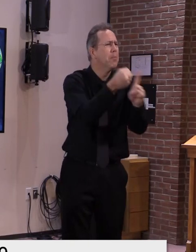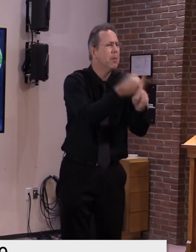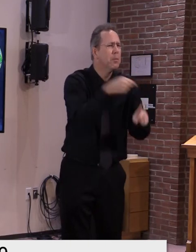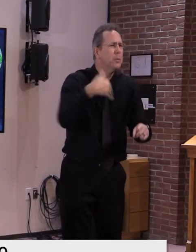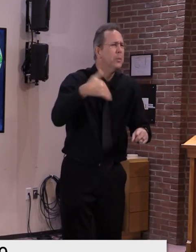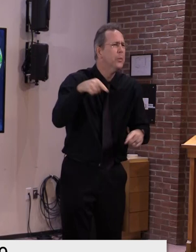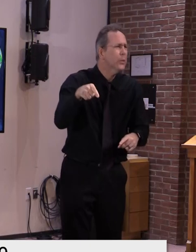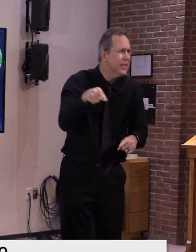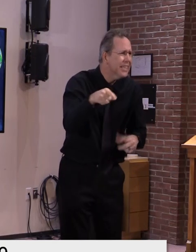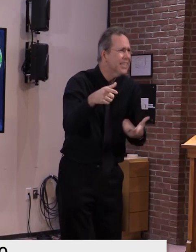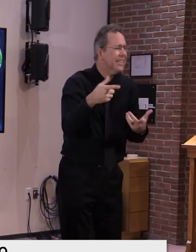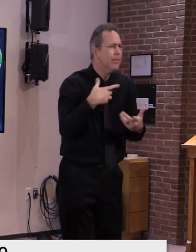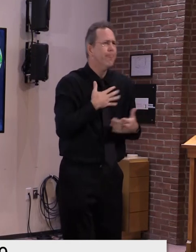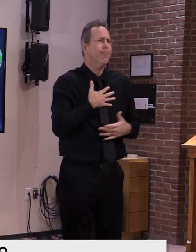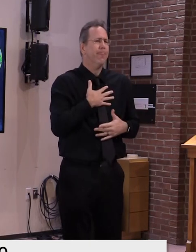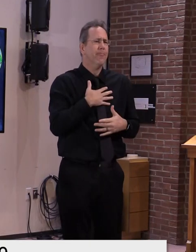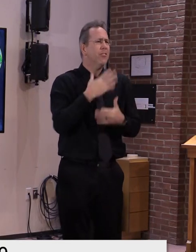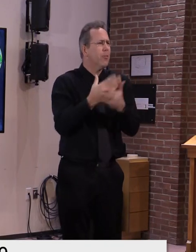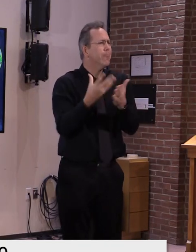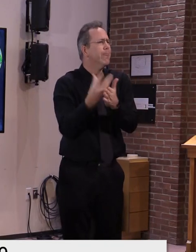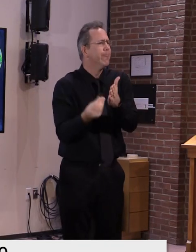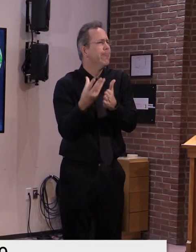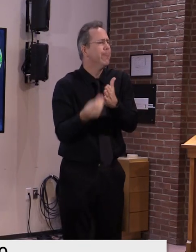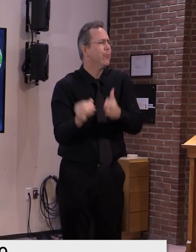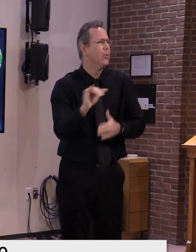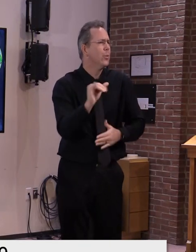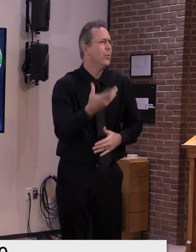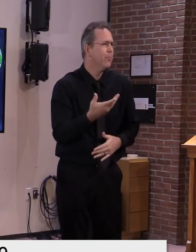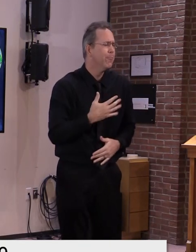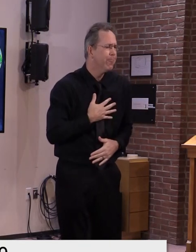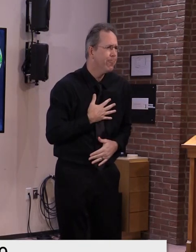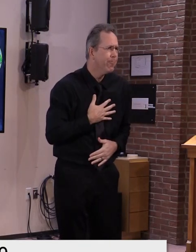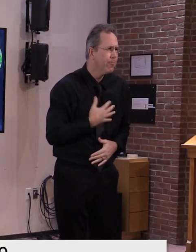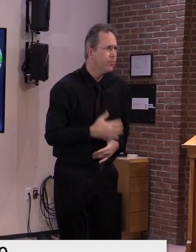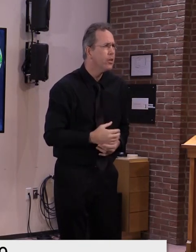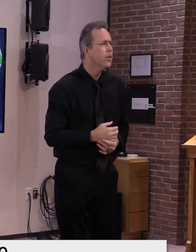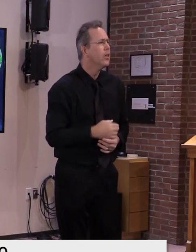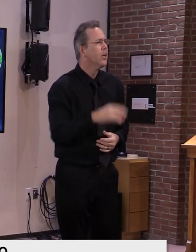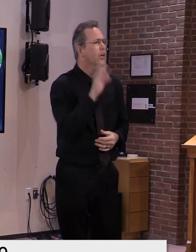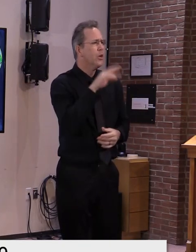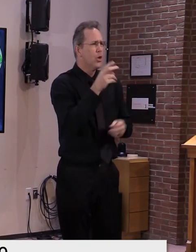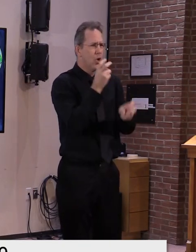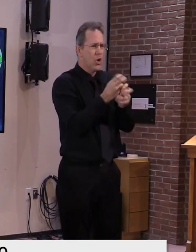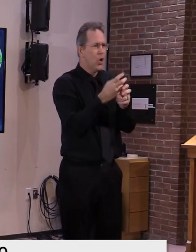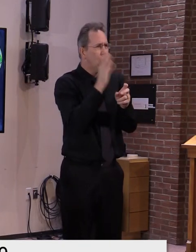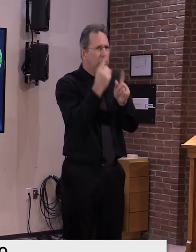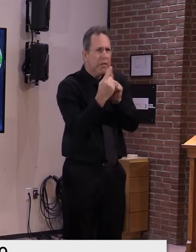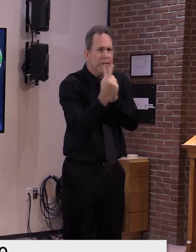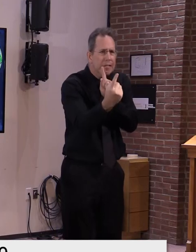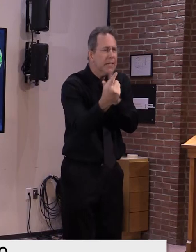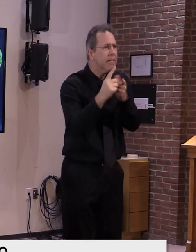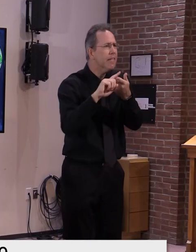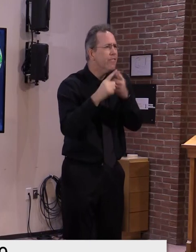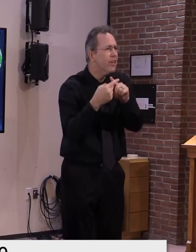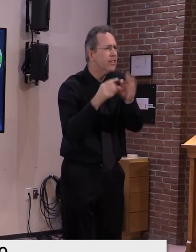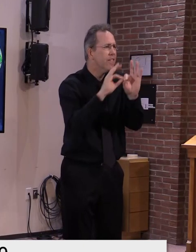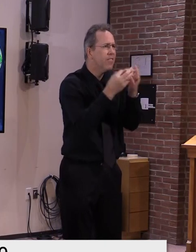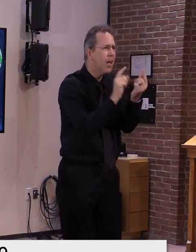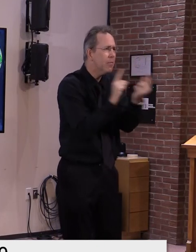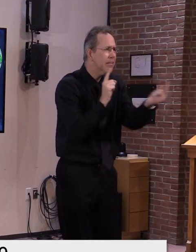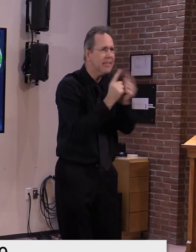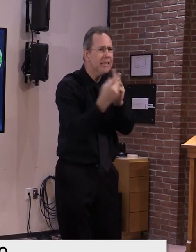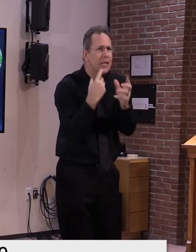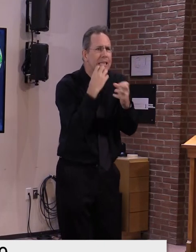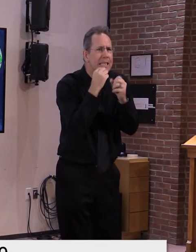COVID. I know it's hard to be separated from friends and family, but we've got to pay